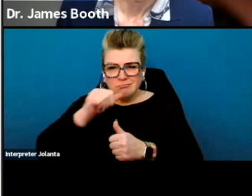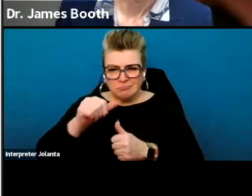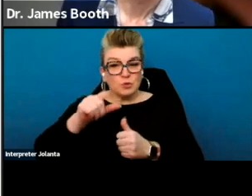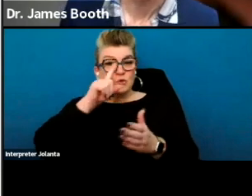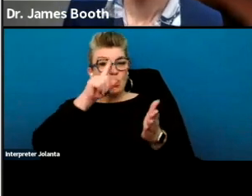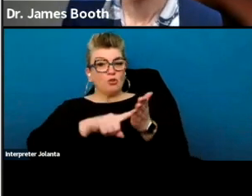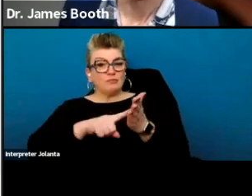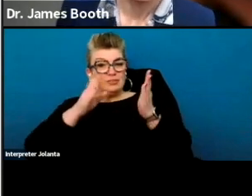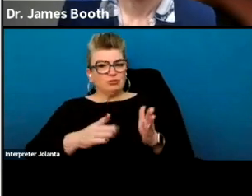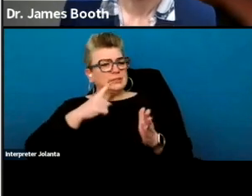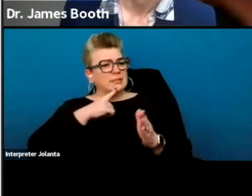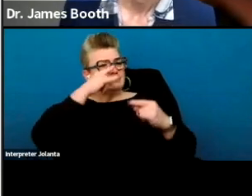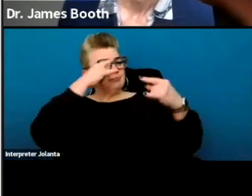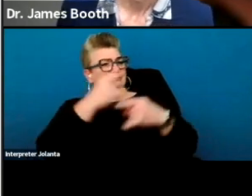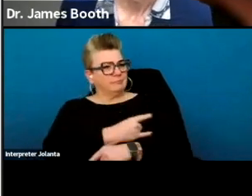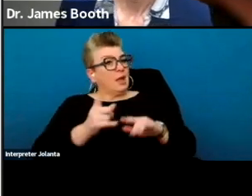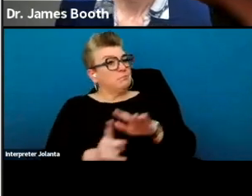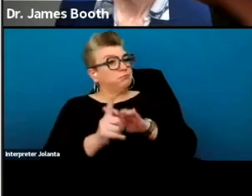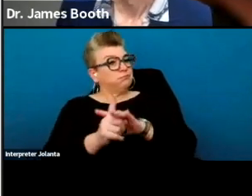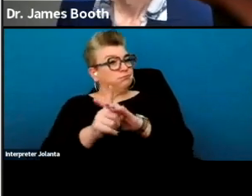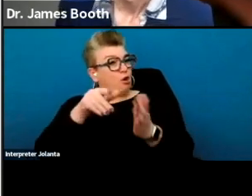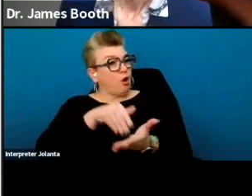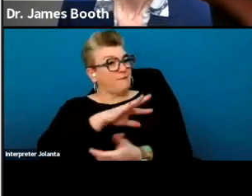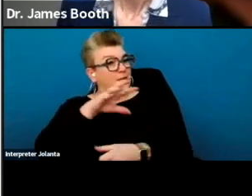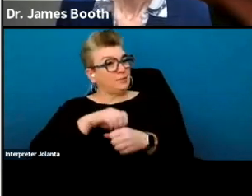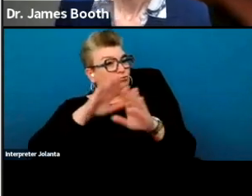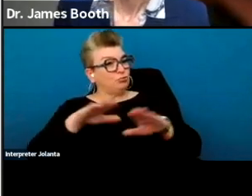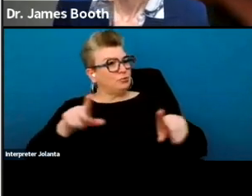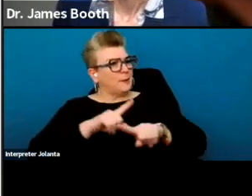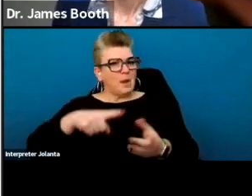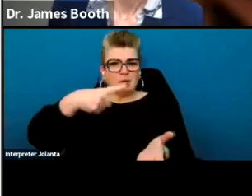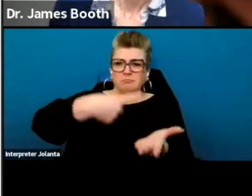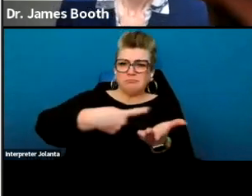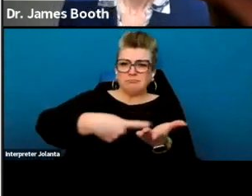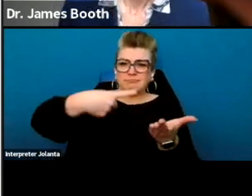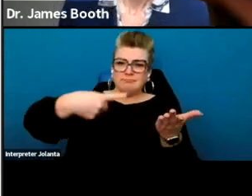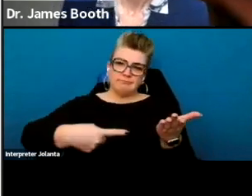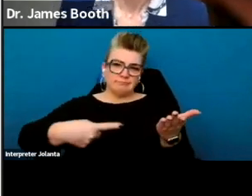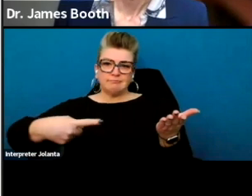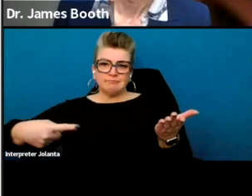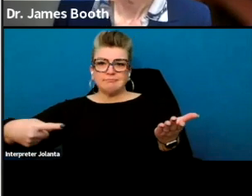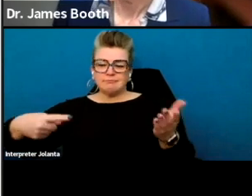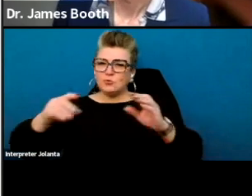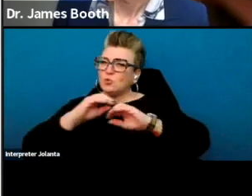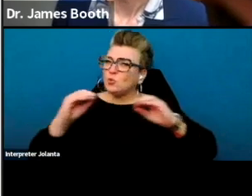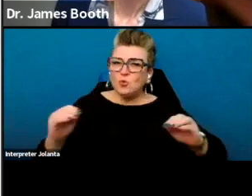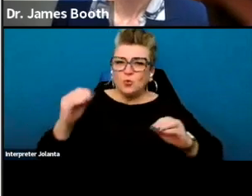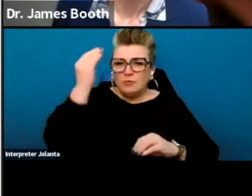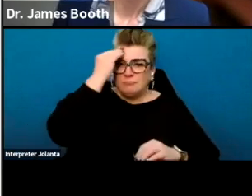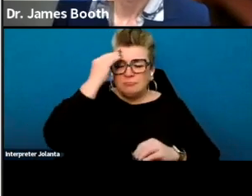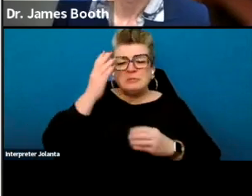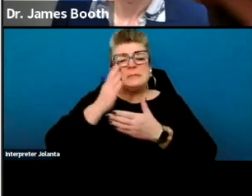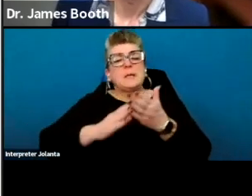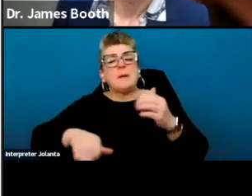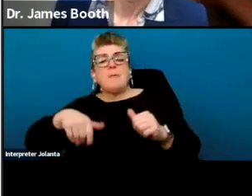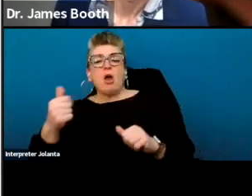common childhood condition you've never heard of. There's similar kind of lack of awareness for other neurodevelopmental